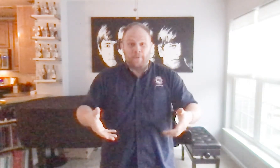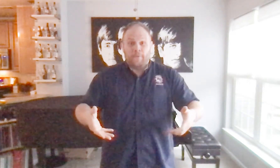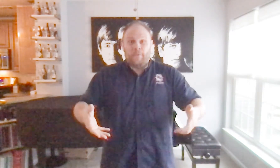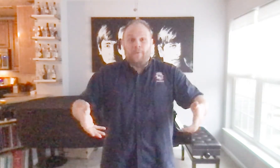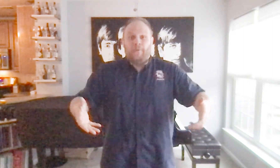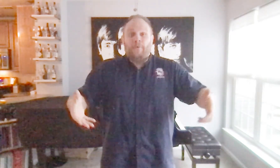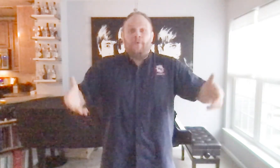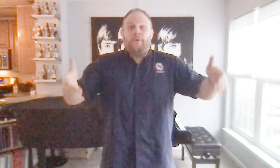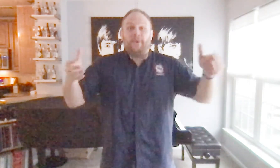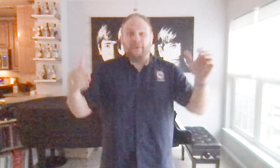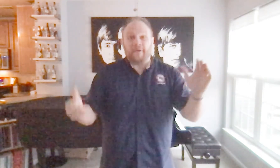be